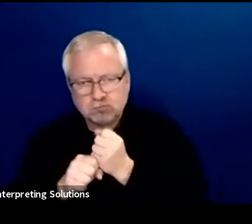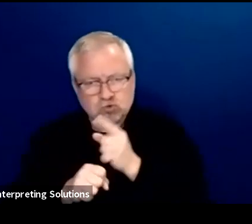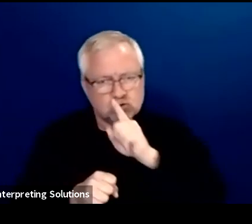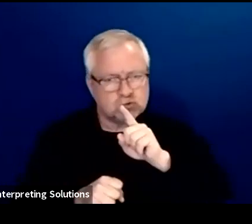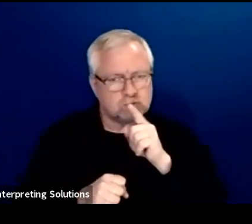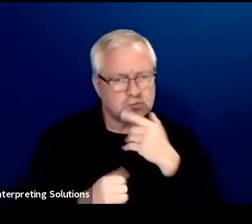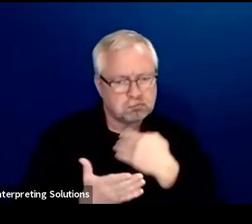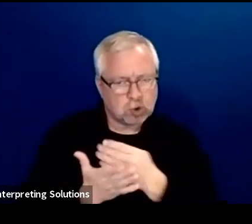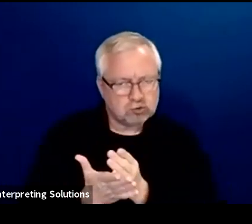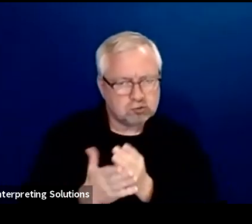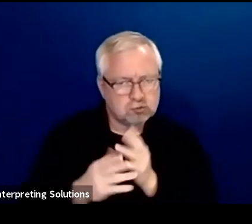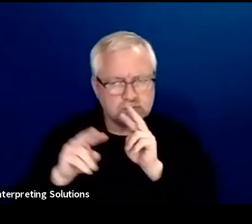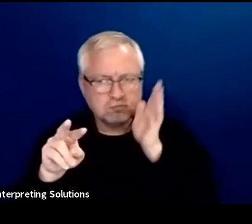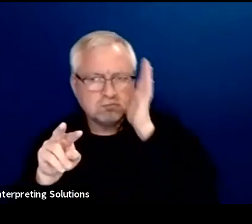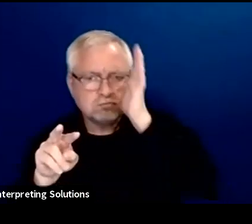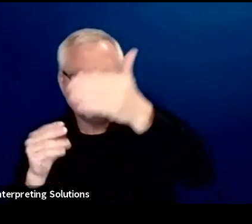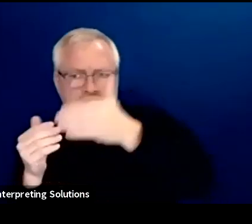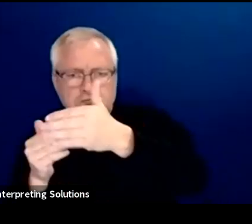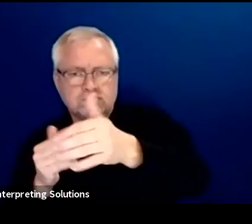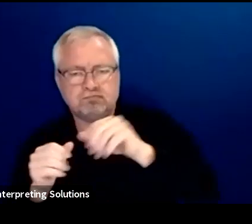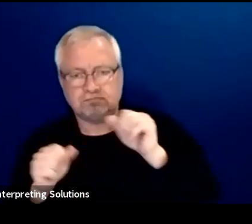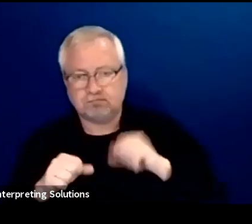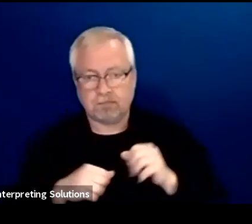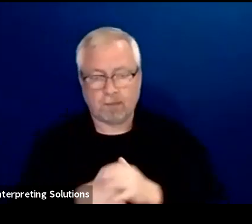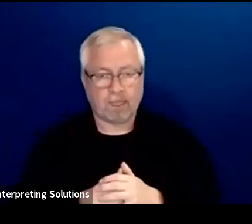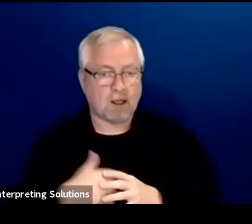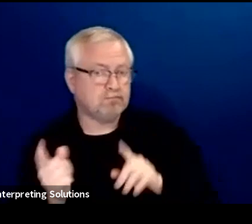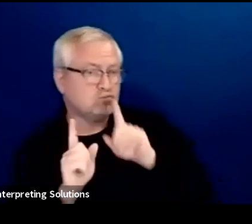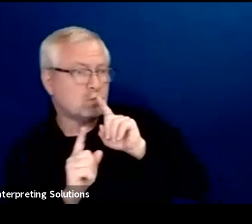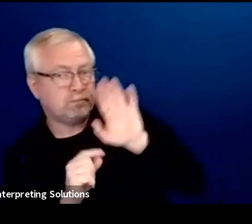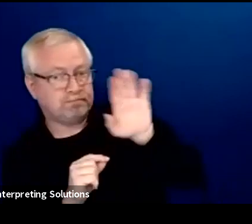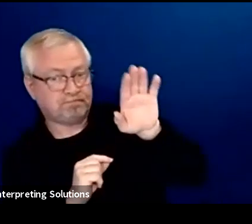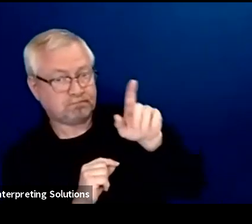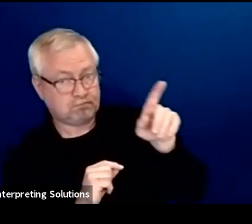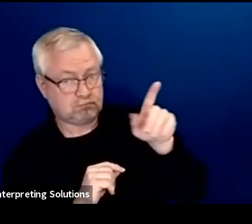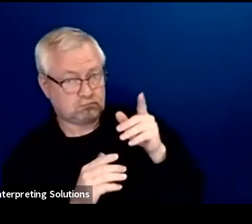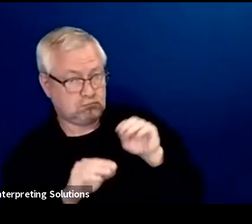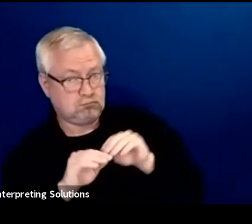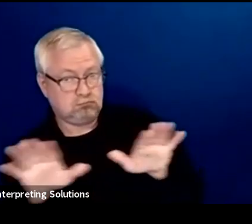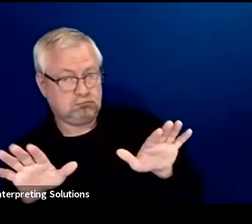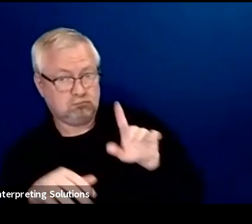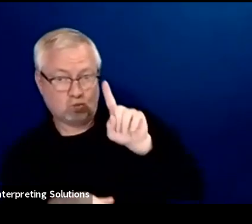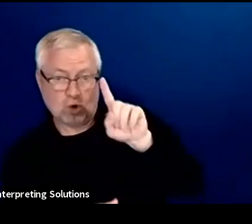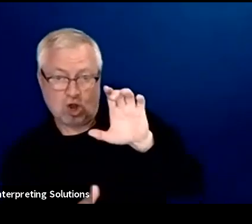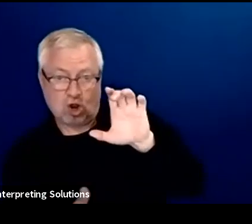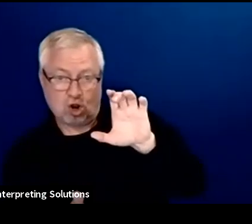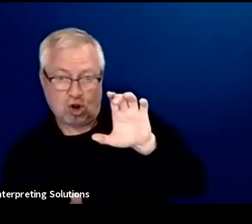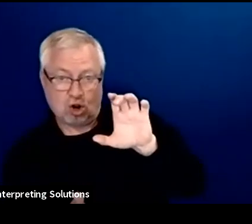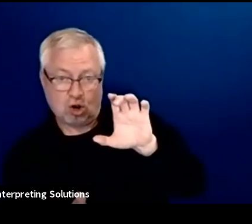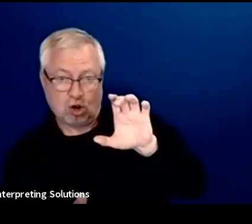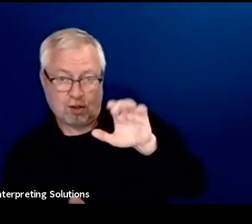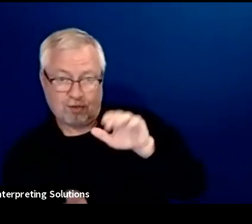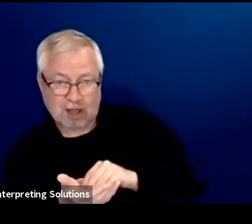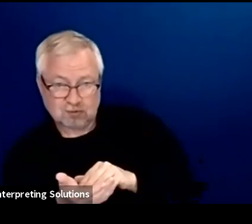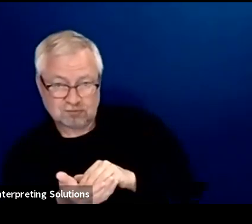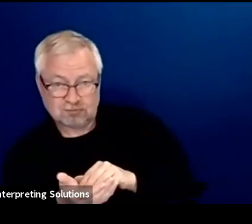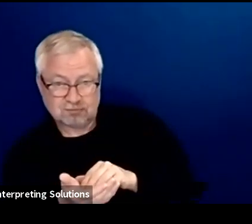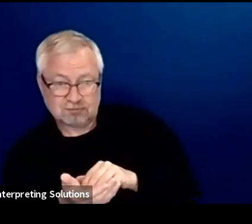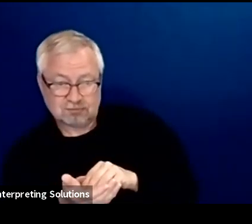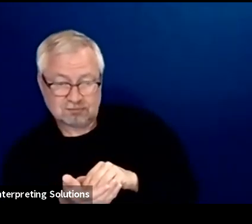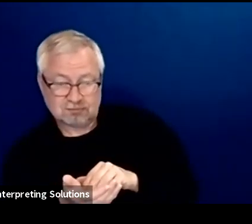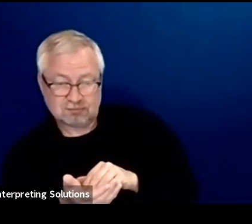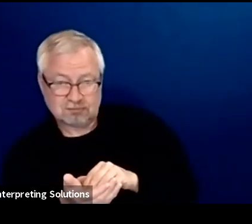infection rate, 17 per 100,000, is the lowest in the country? It is. They put out the data from CDC today, and I